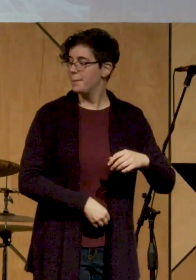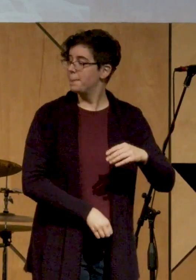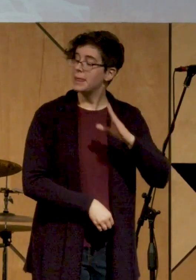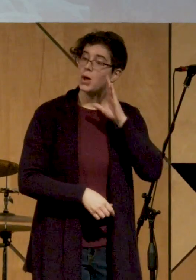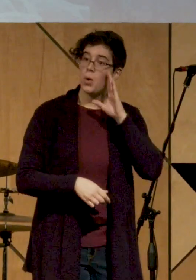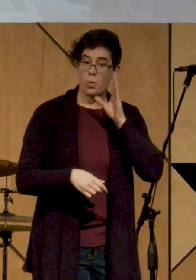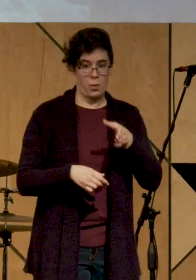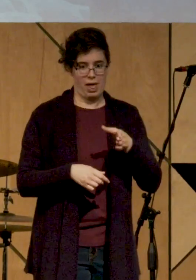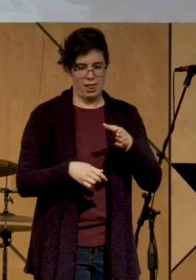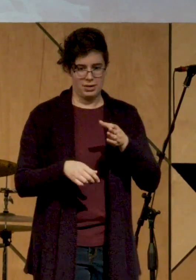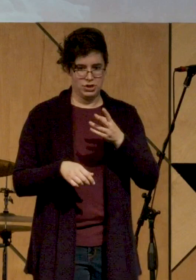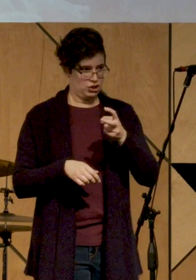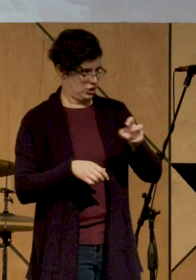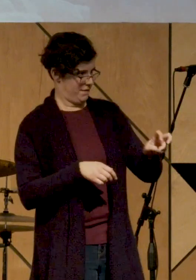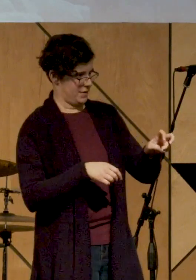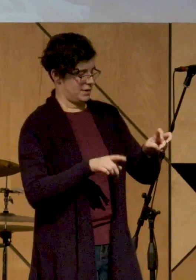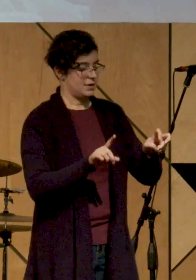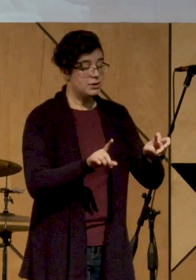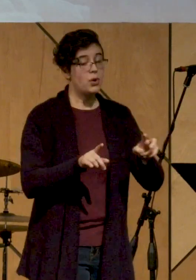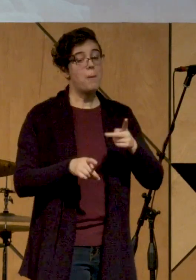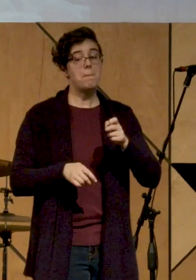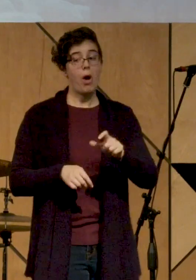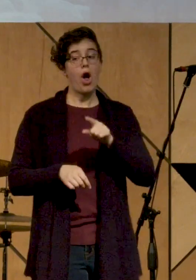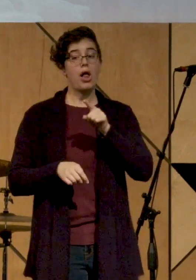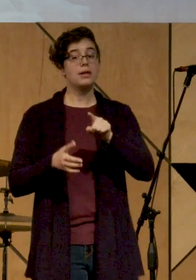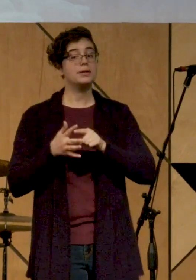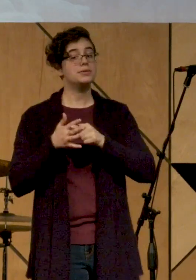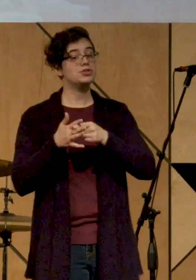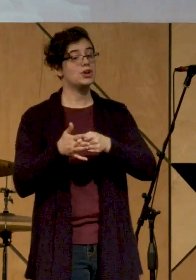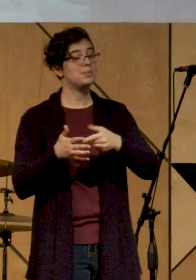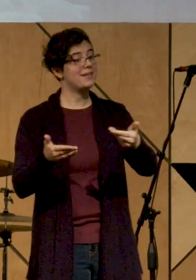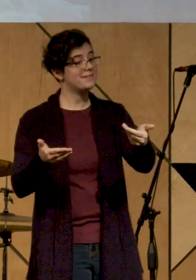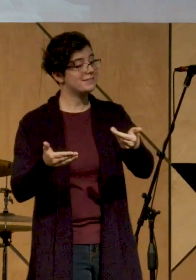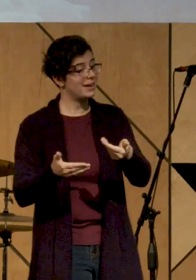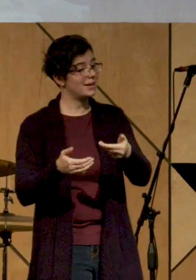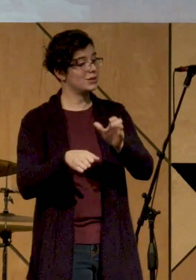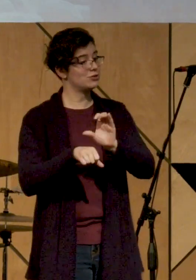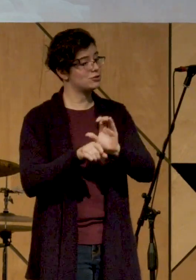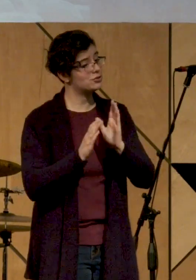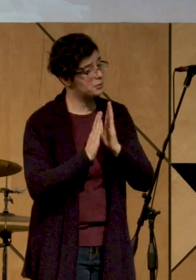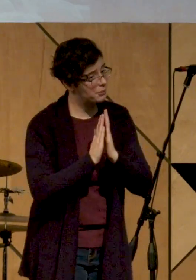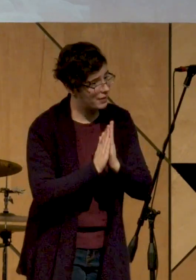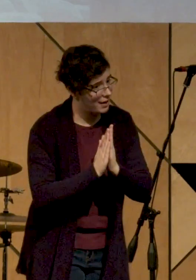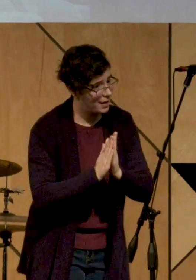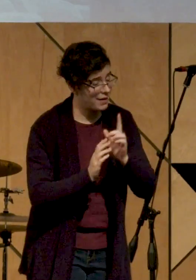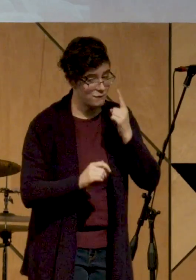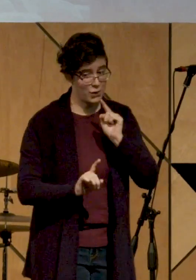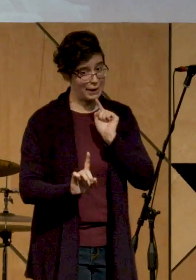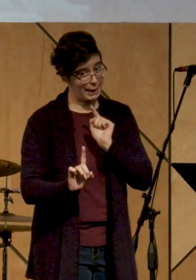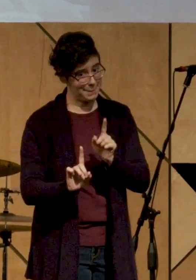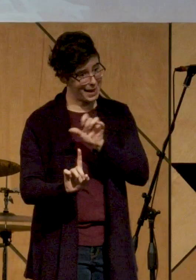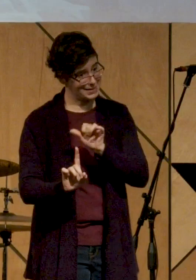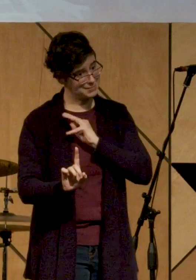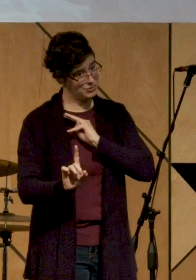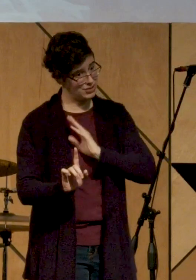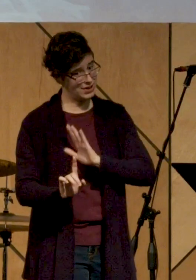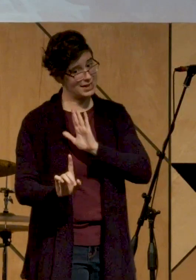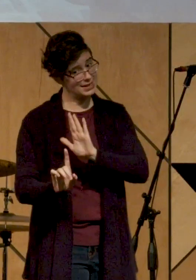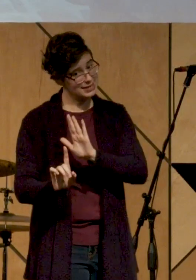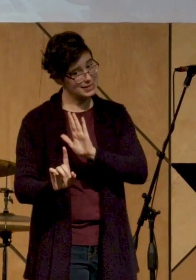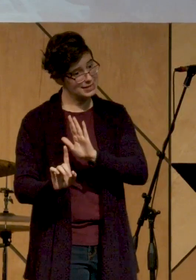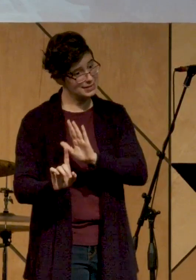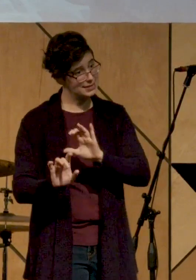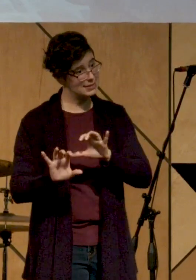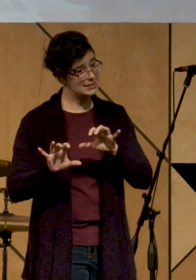make this shift. Paul starts by inviting the church to pray for him as a missionary and his